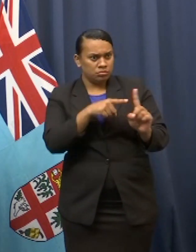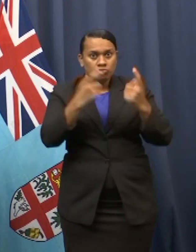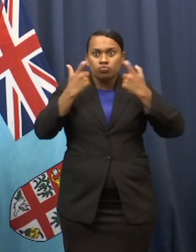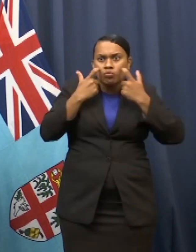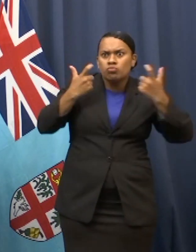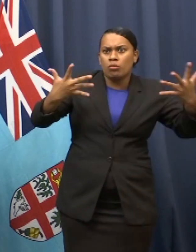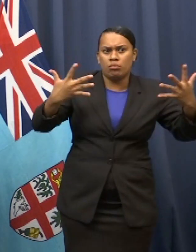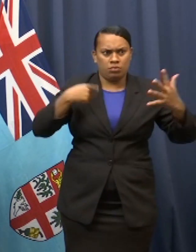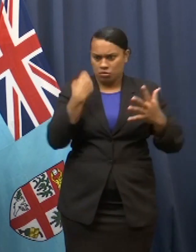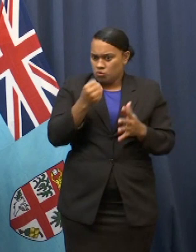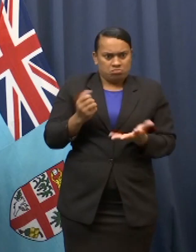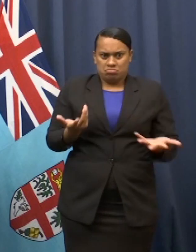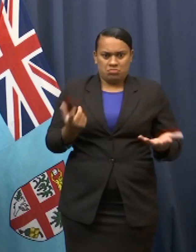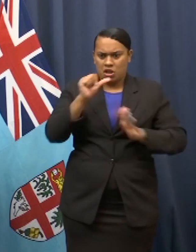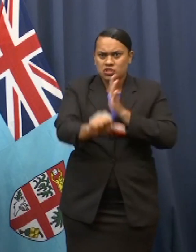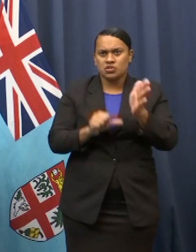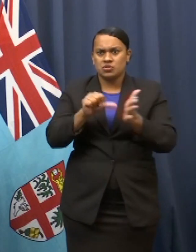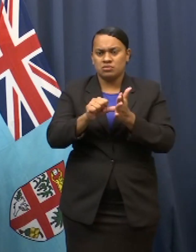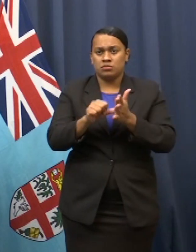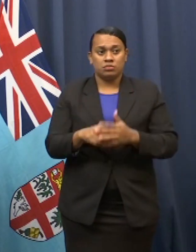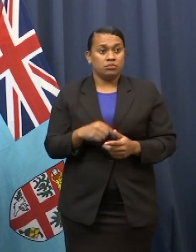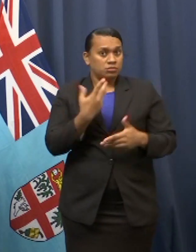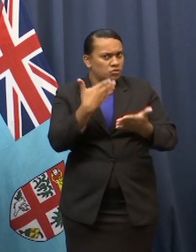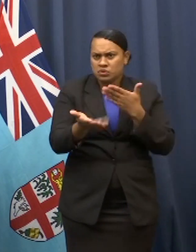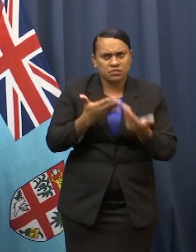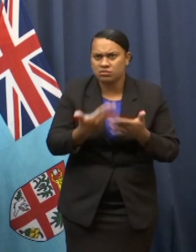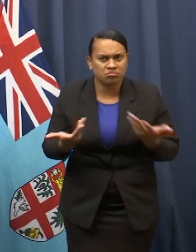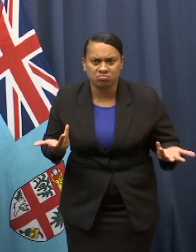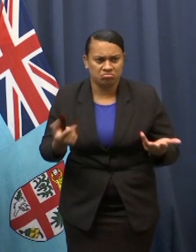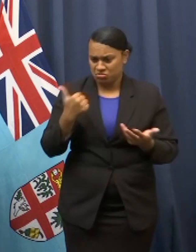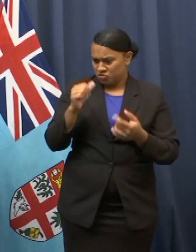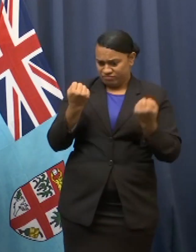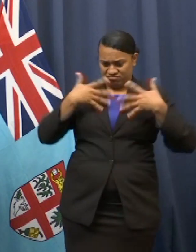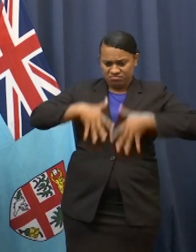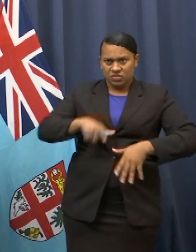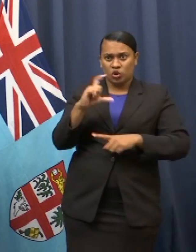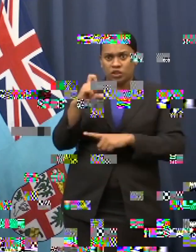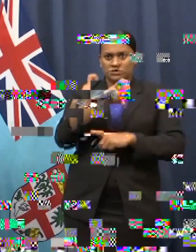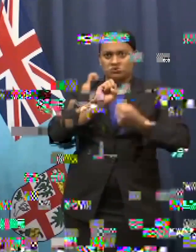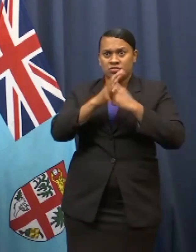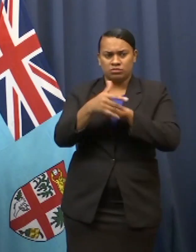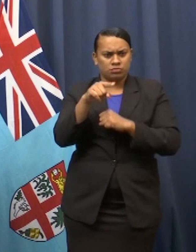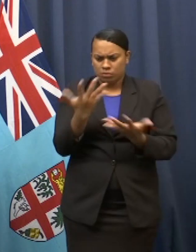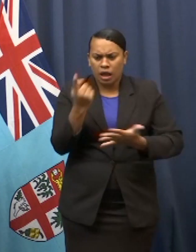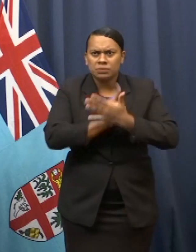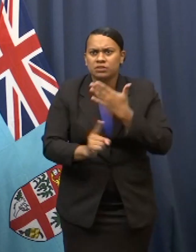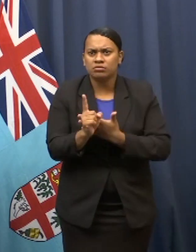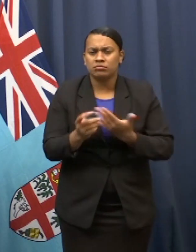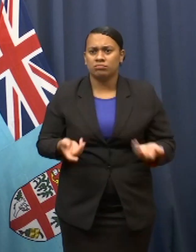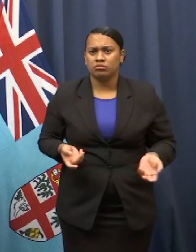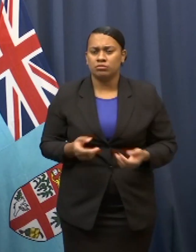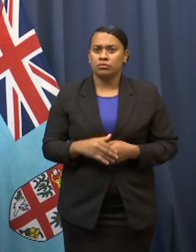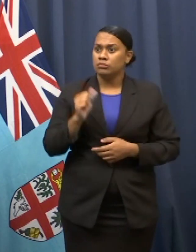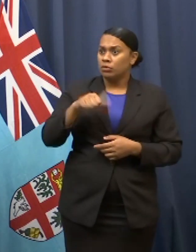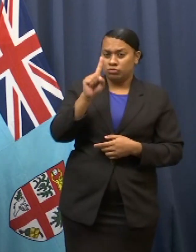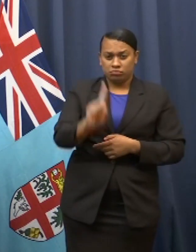no age group or demographic is immune to contracting or spreading the virus. So while today's case may seem